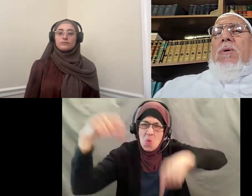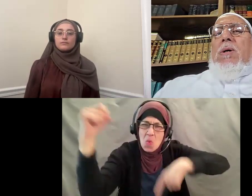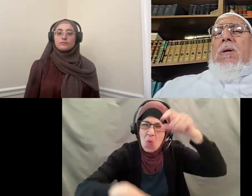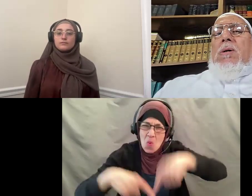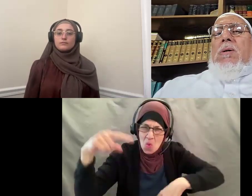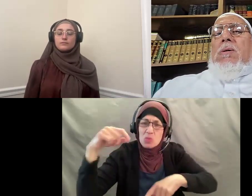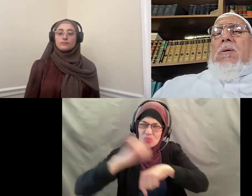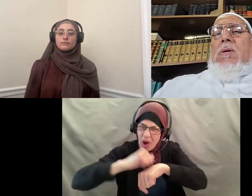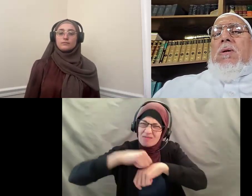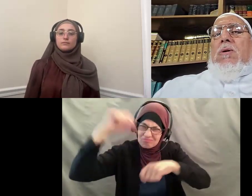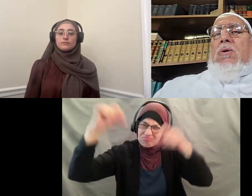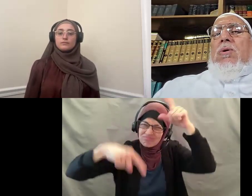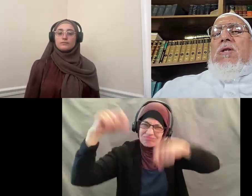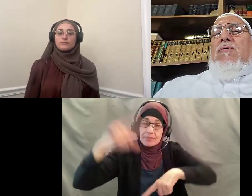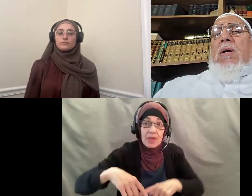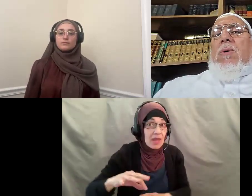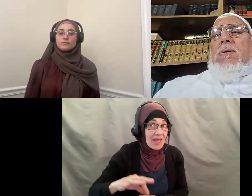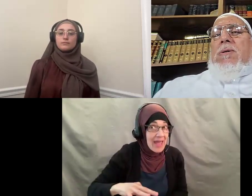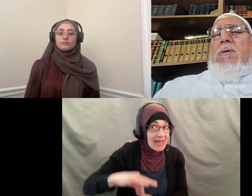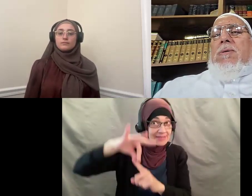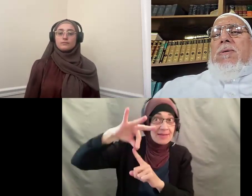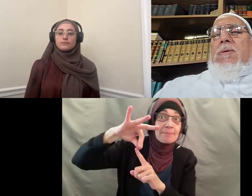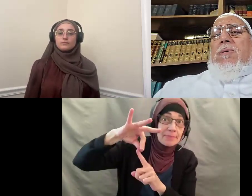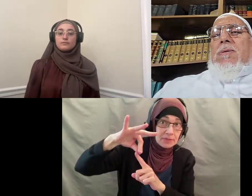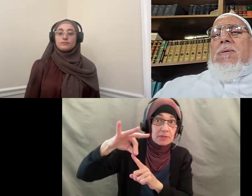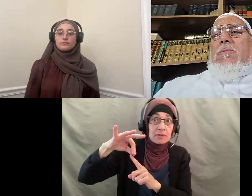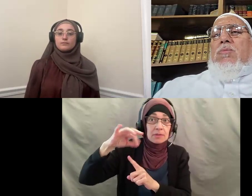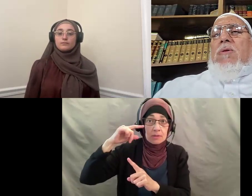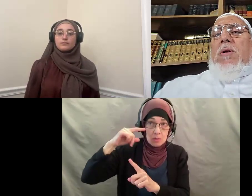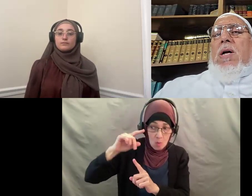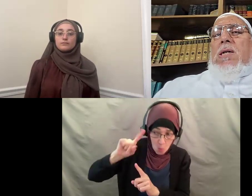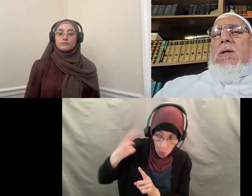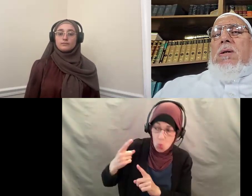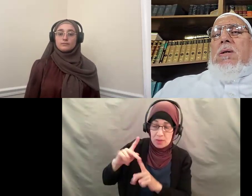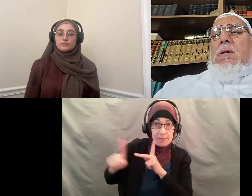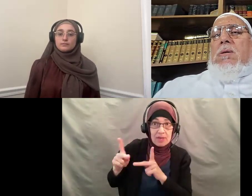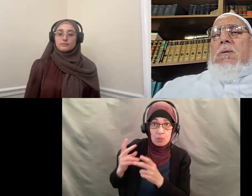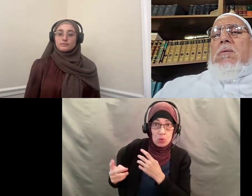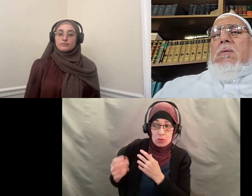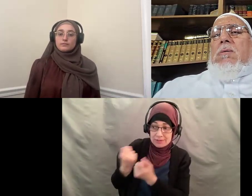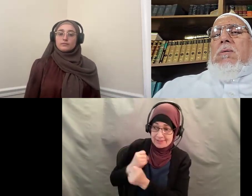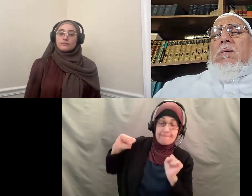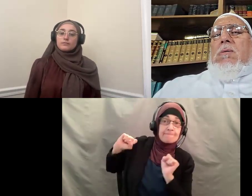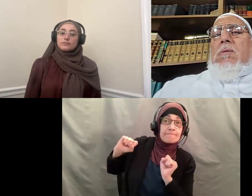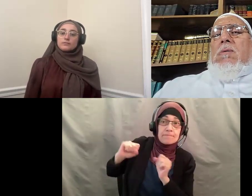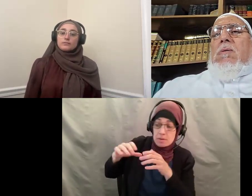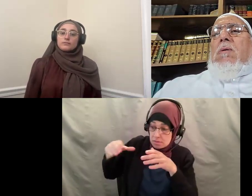except for Lut's followers. Prophet Lot,